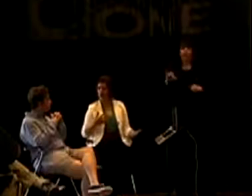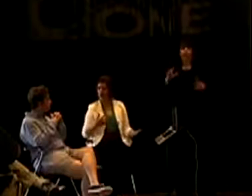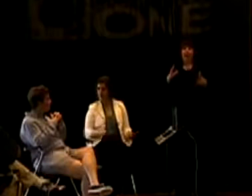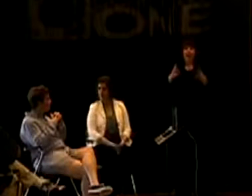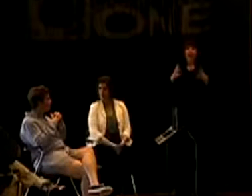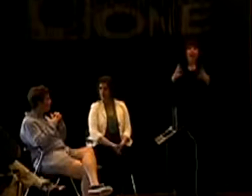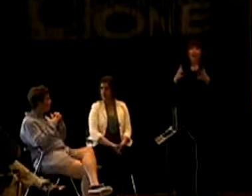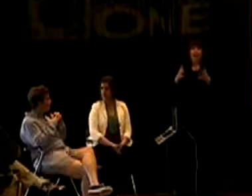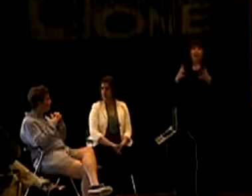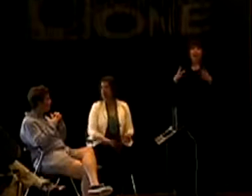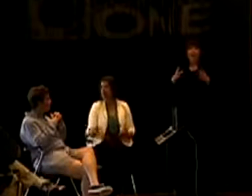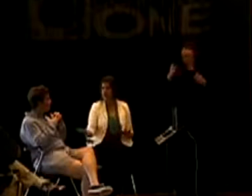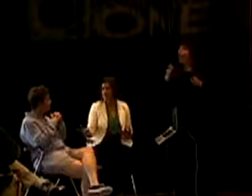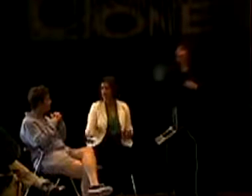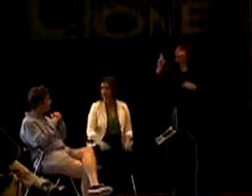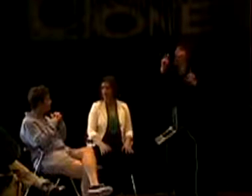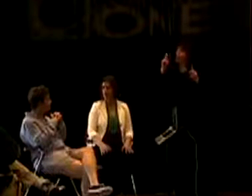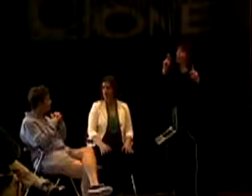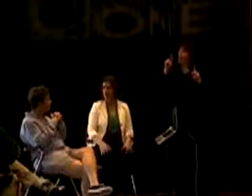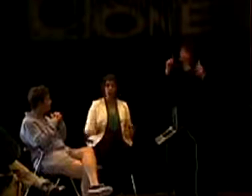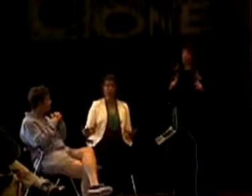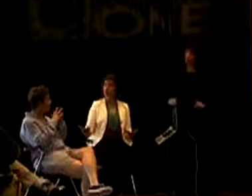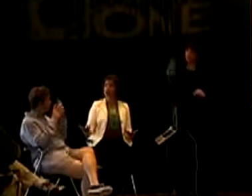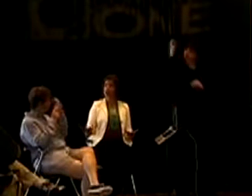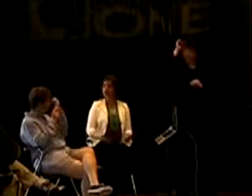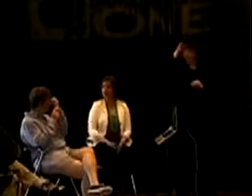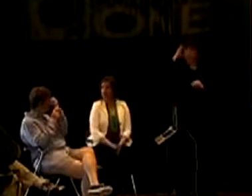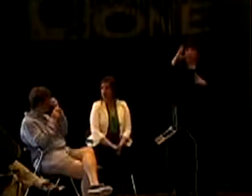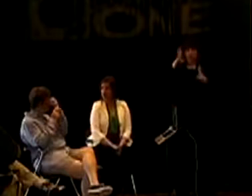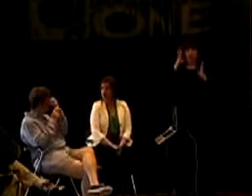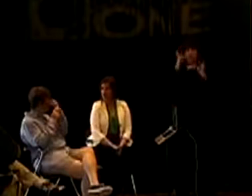own personal opinions or with the work you do?